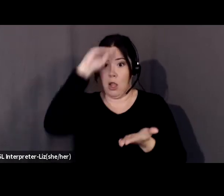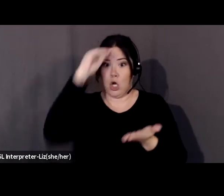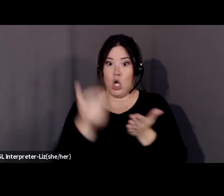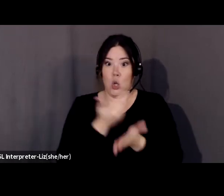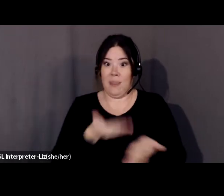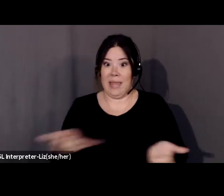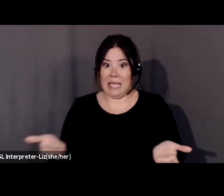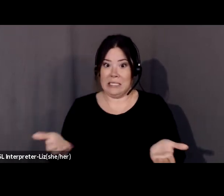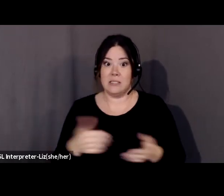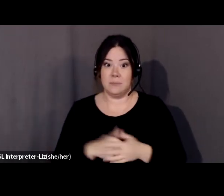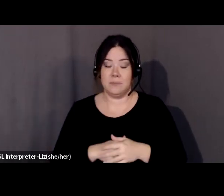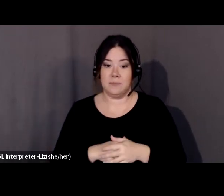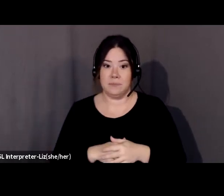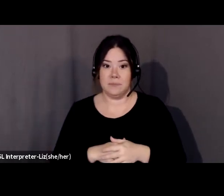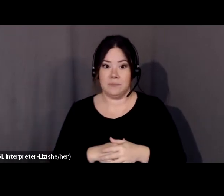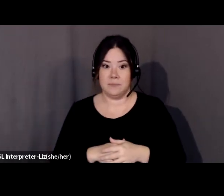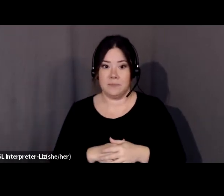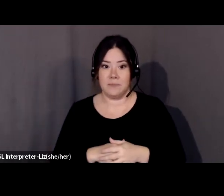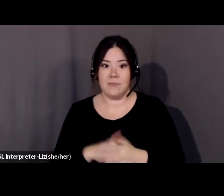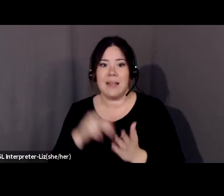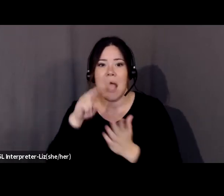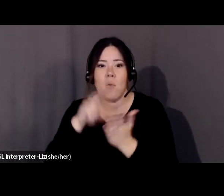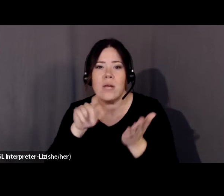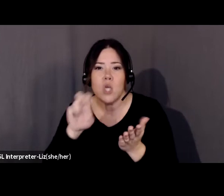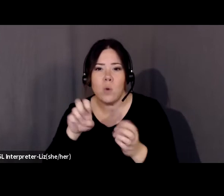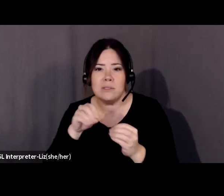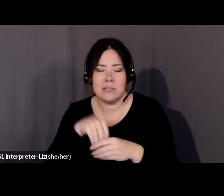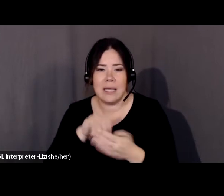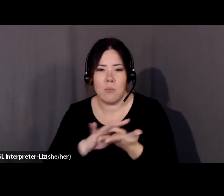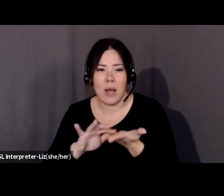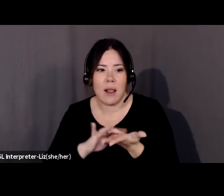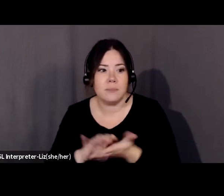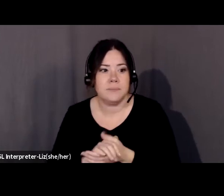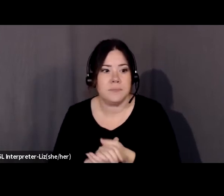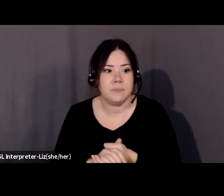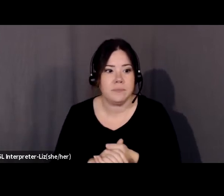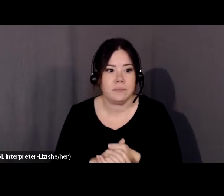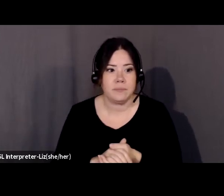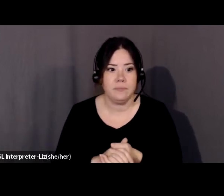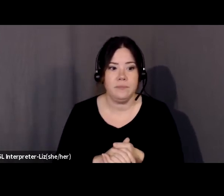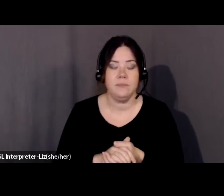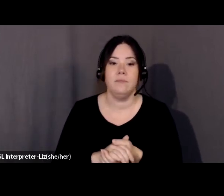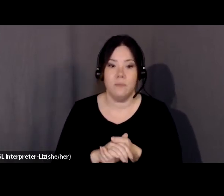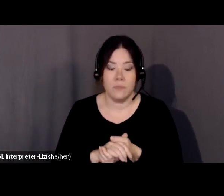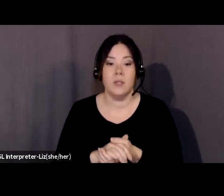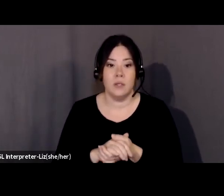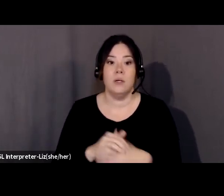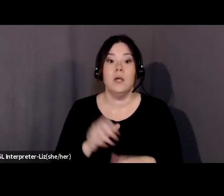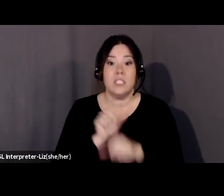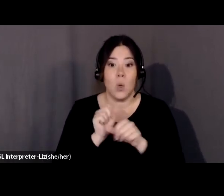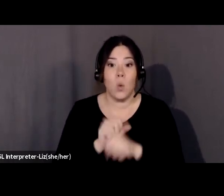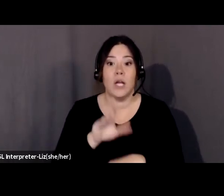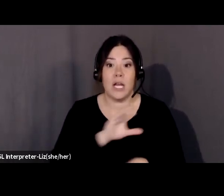Let me get to I'm going to read some notes in Braille. What are the skills and experiences at the work in your CIL? Because you